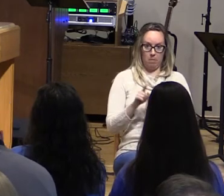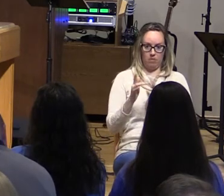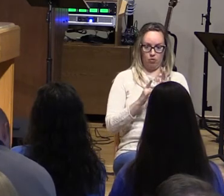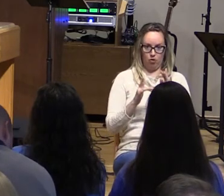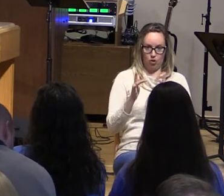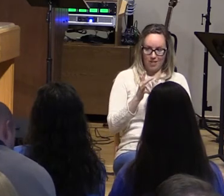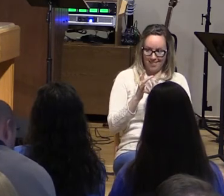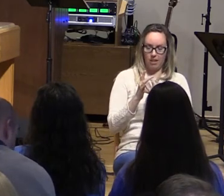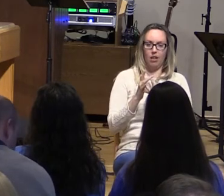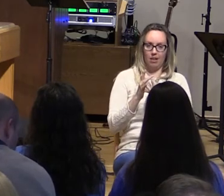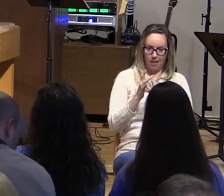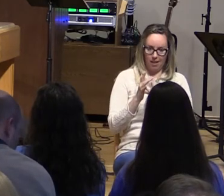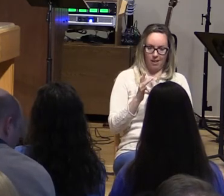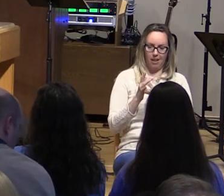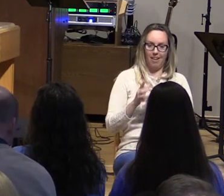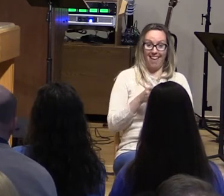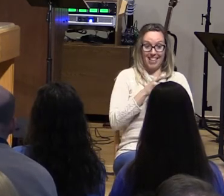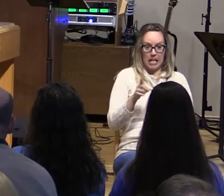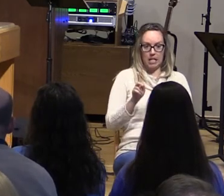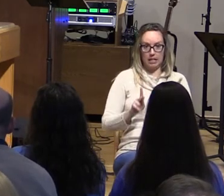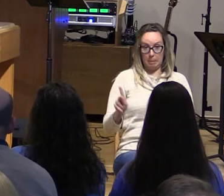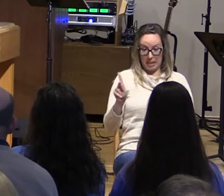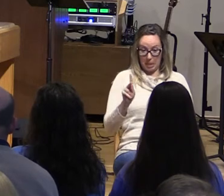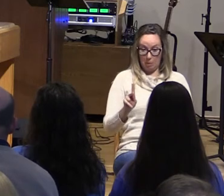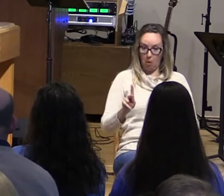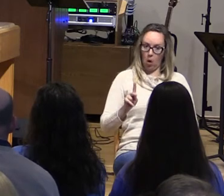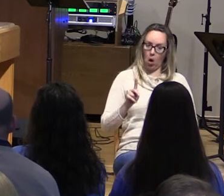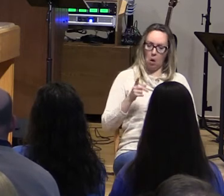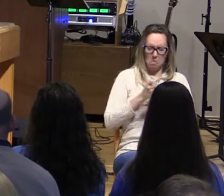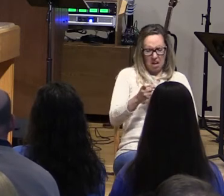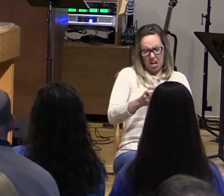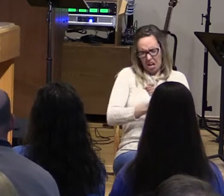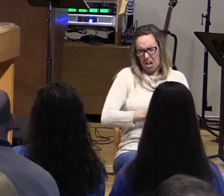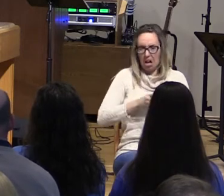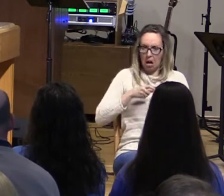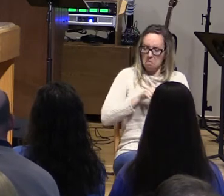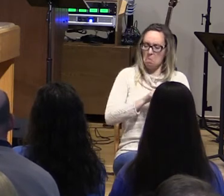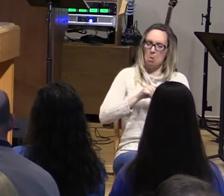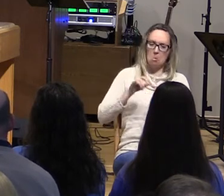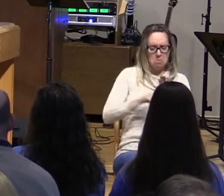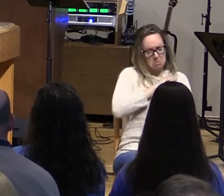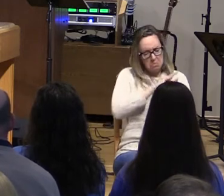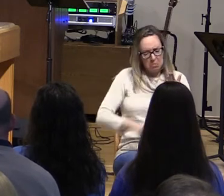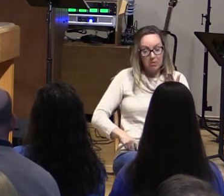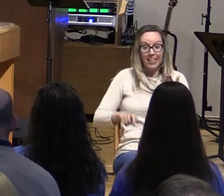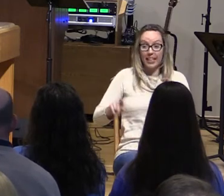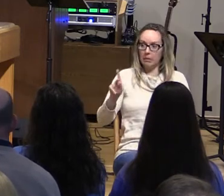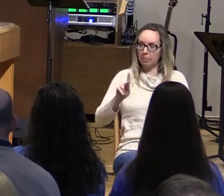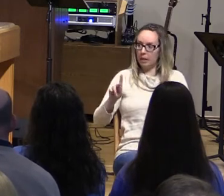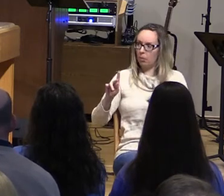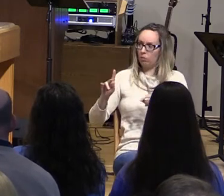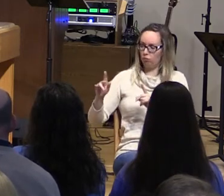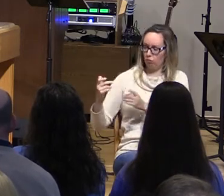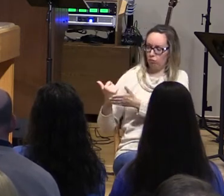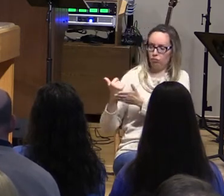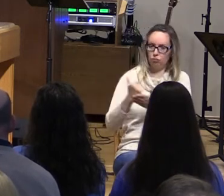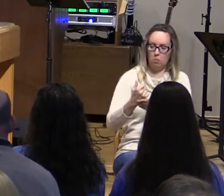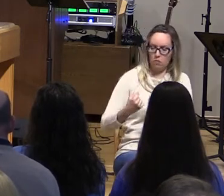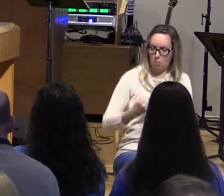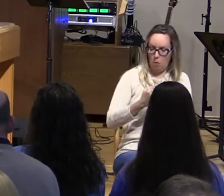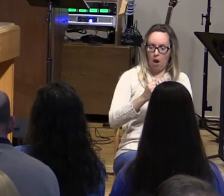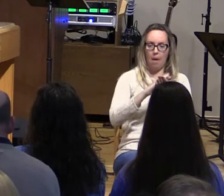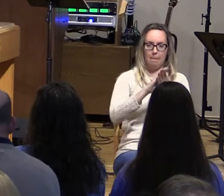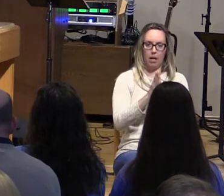to these disciples, these people who are being harassed, people who are attacking them, they need people to rise up and to be their shepherds.